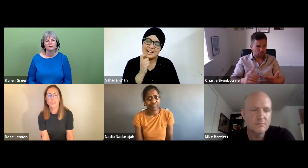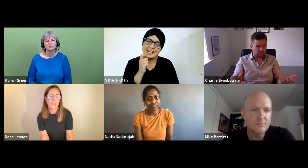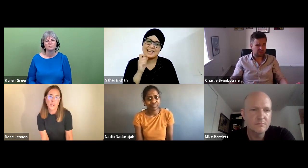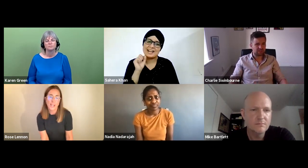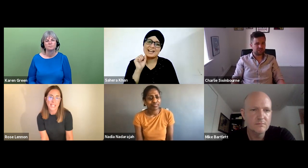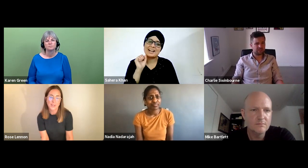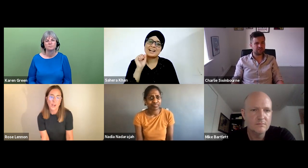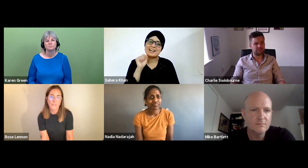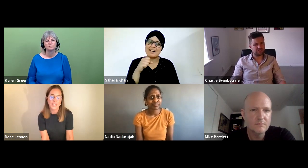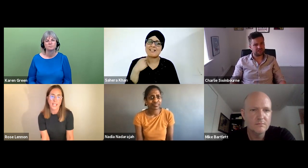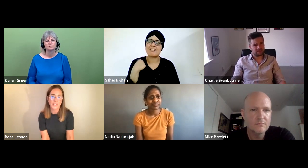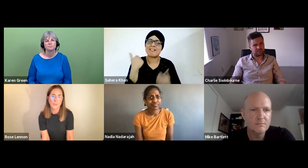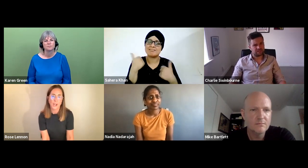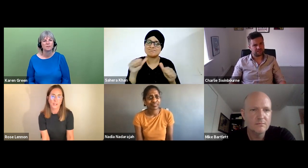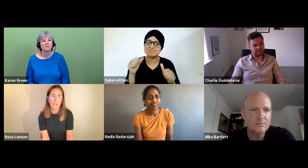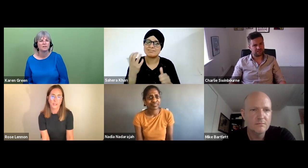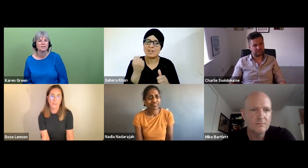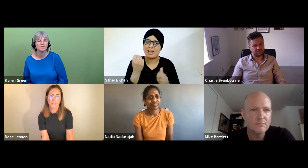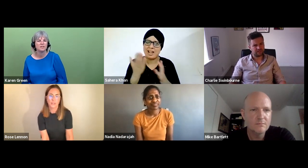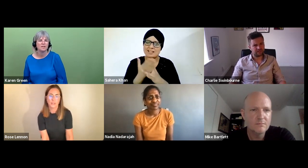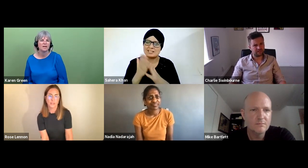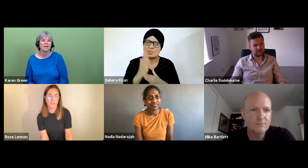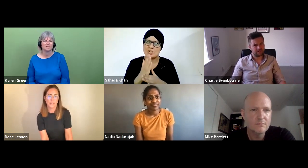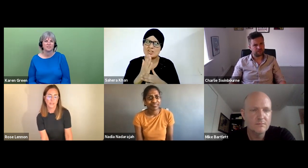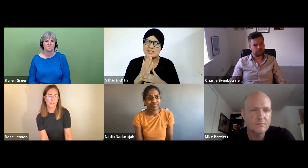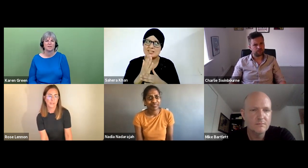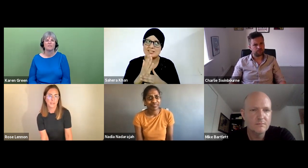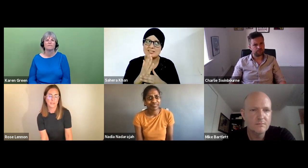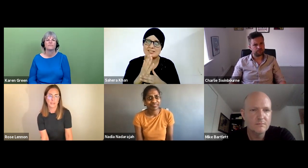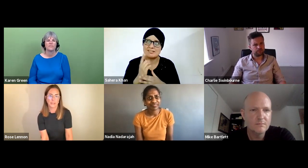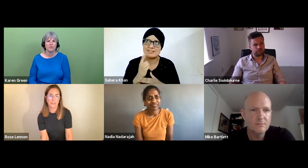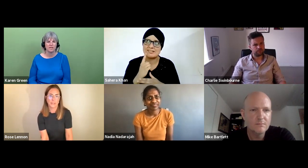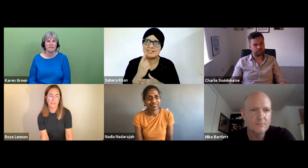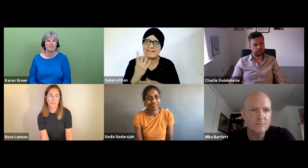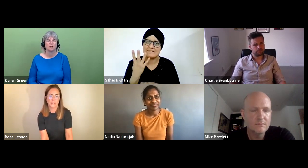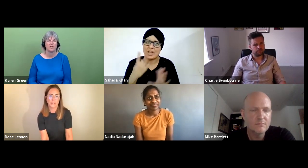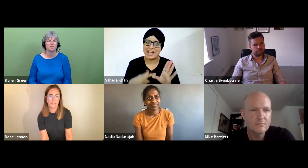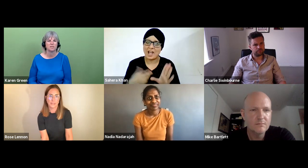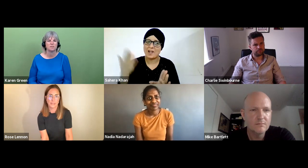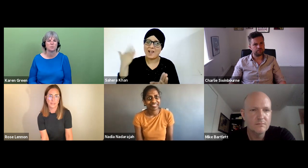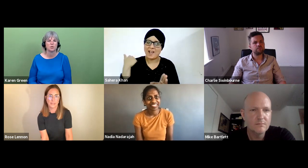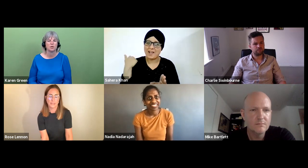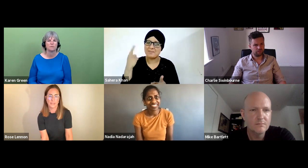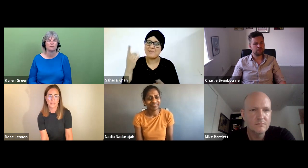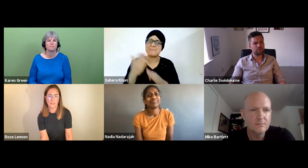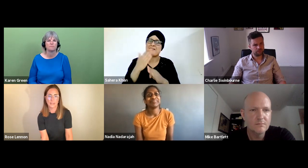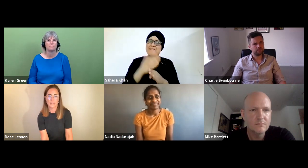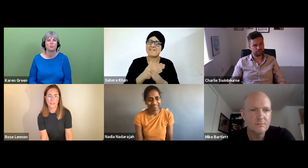Does you have access to work funding? How does it work? Yes, finally I got access to work 4